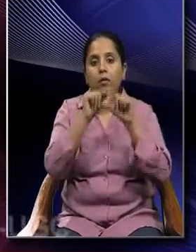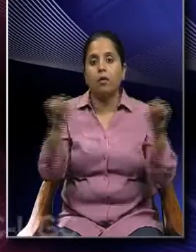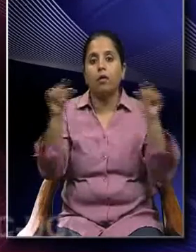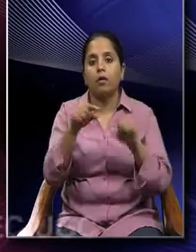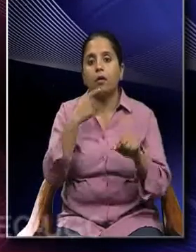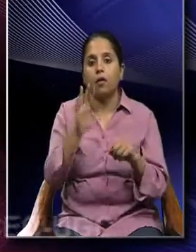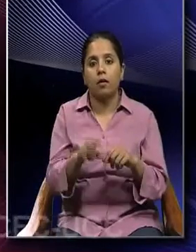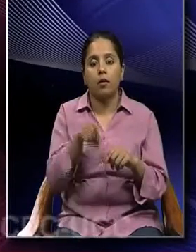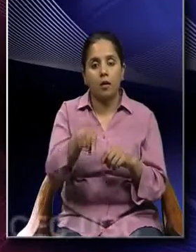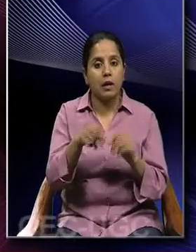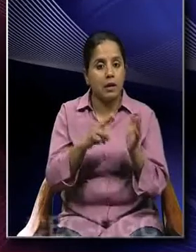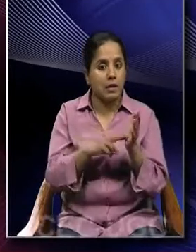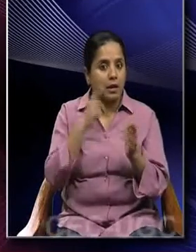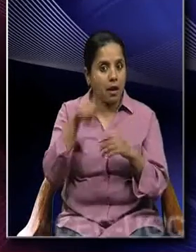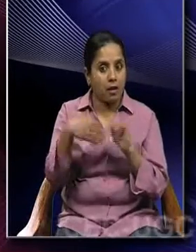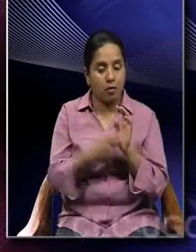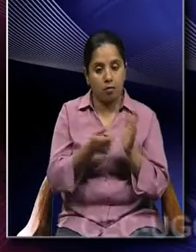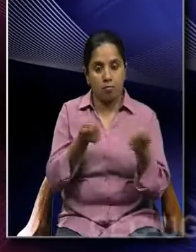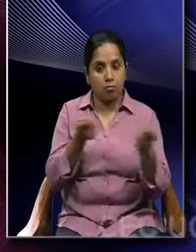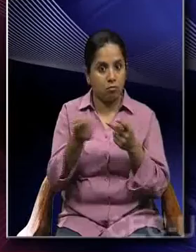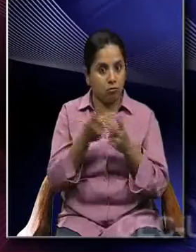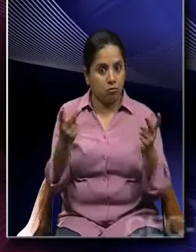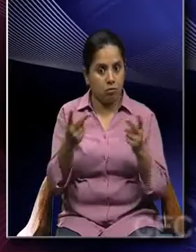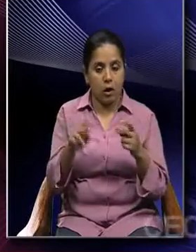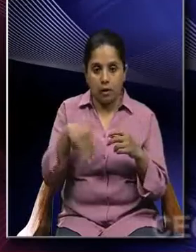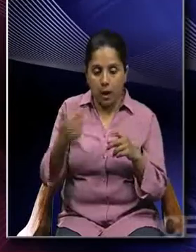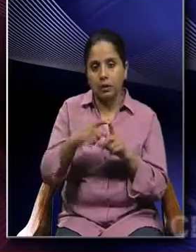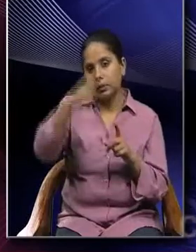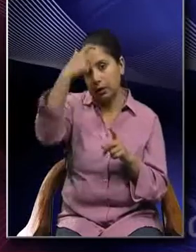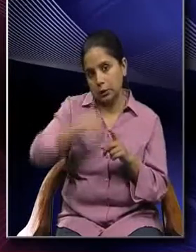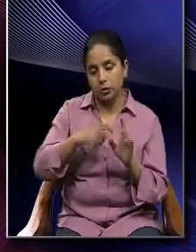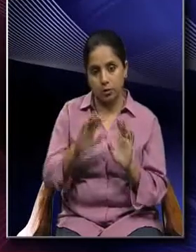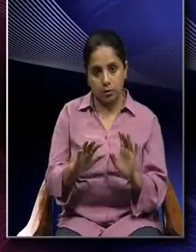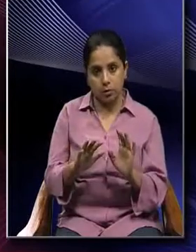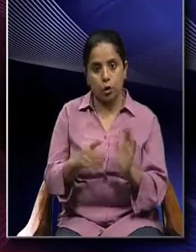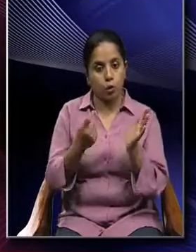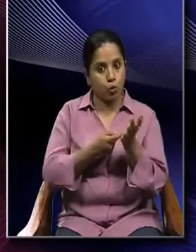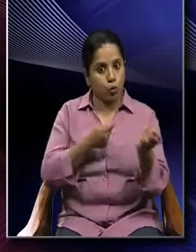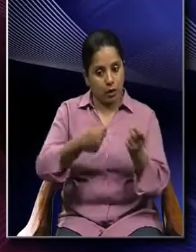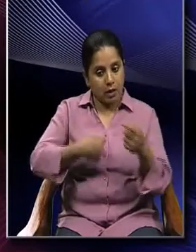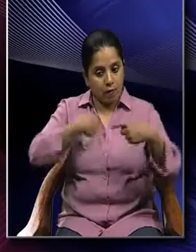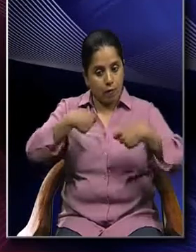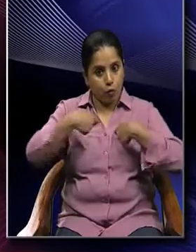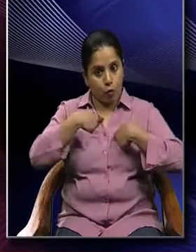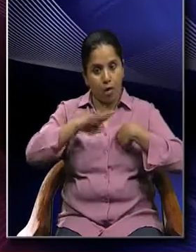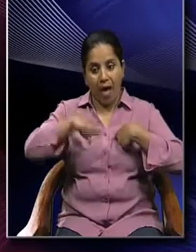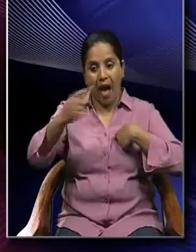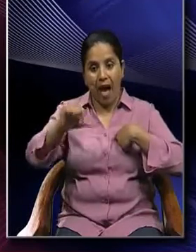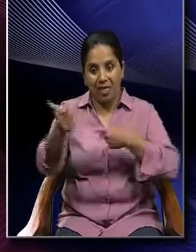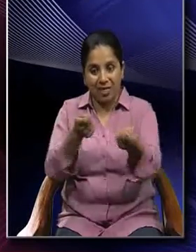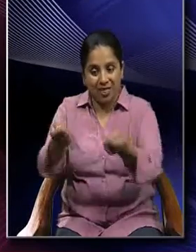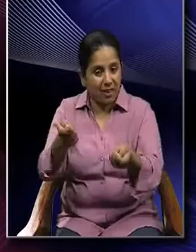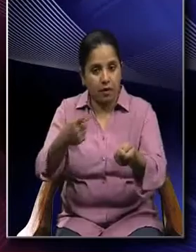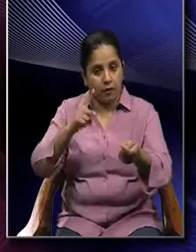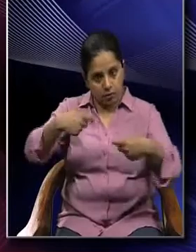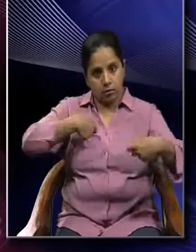called Nij par Shashan, Fir Anushashan, that is, rule the self before ruling others. I cannot